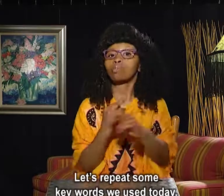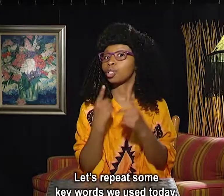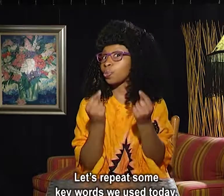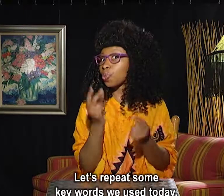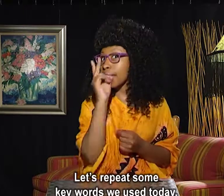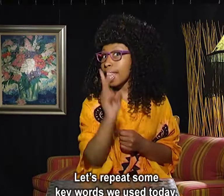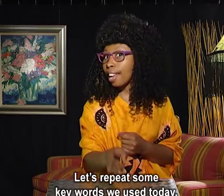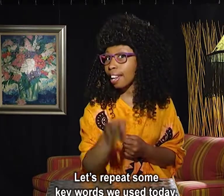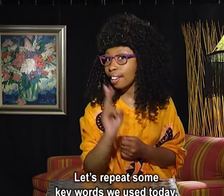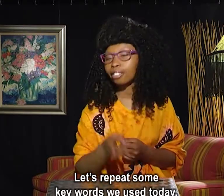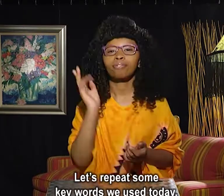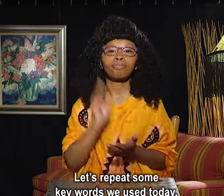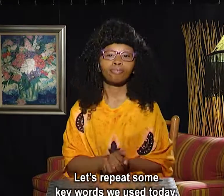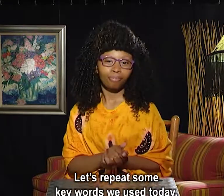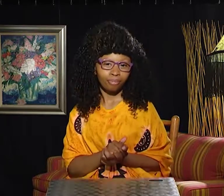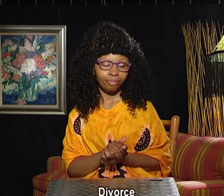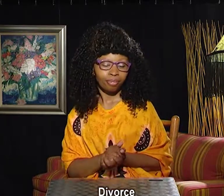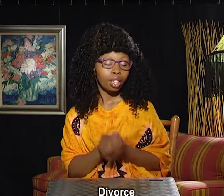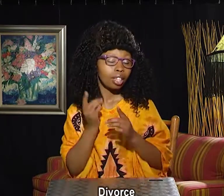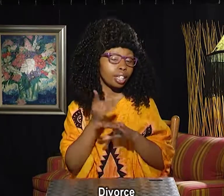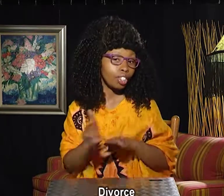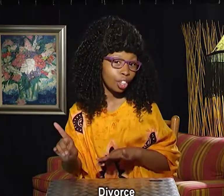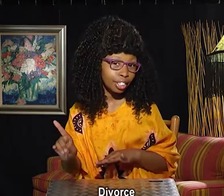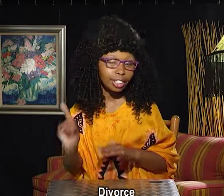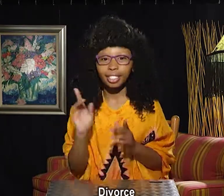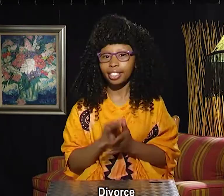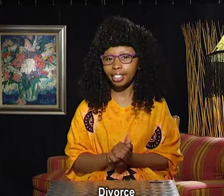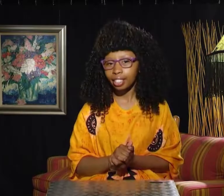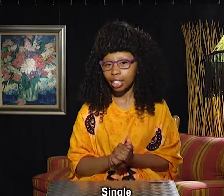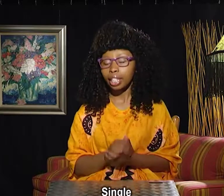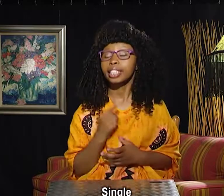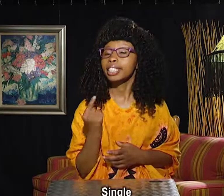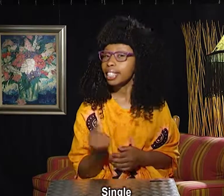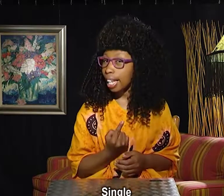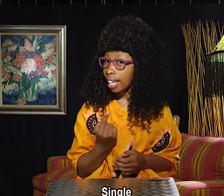Let's repeat some keywords we used today. Divorce. Single.